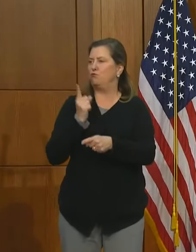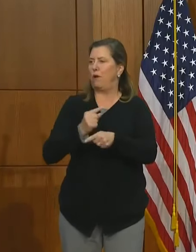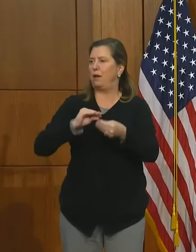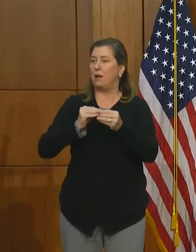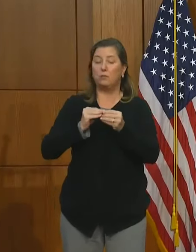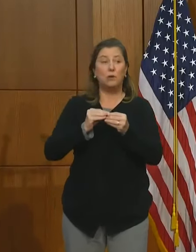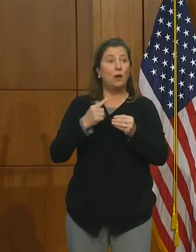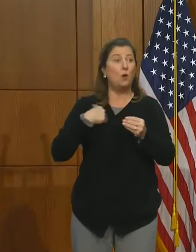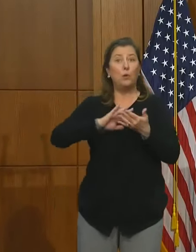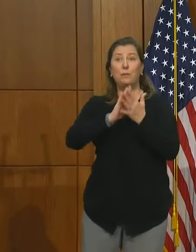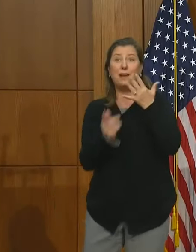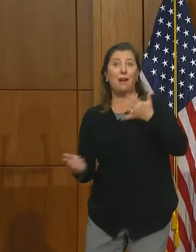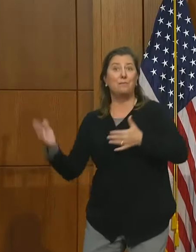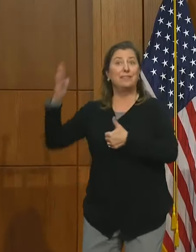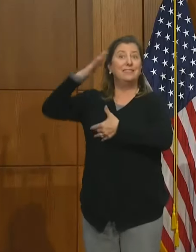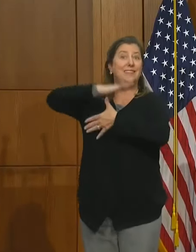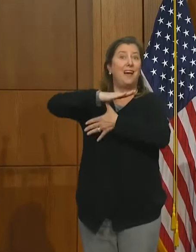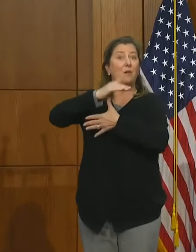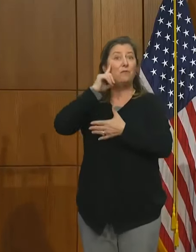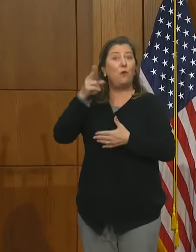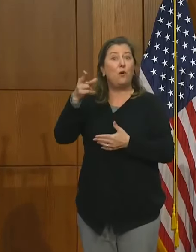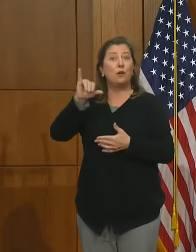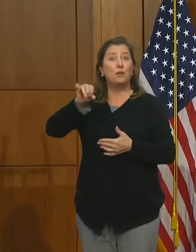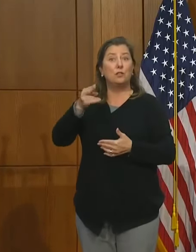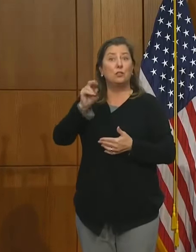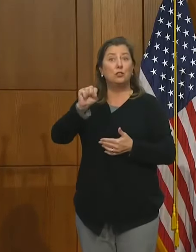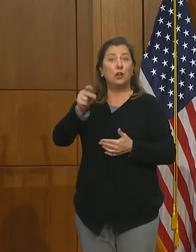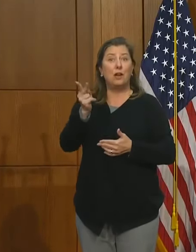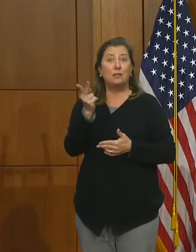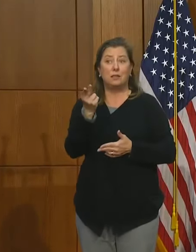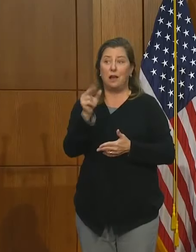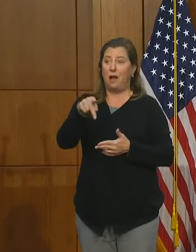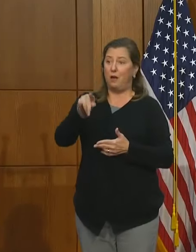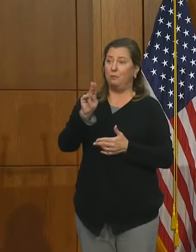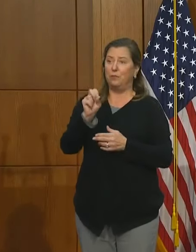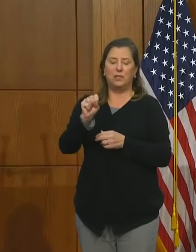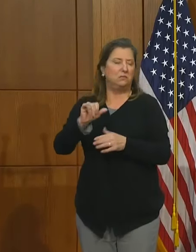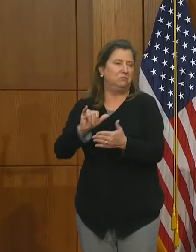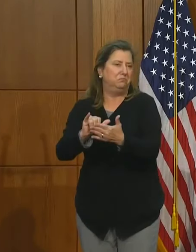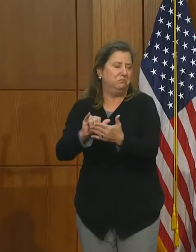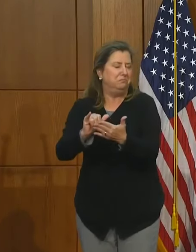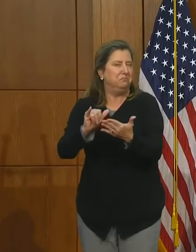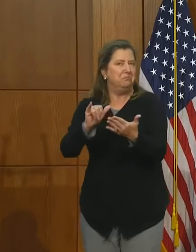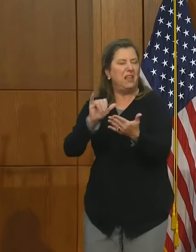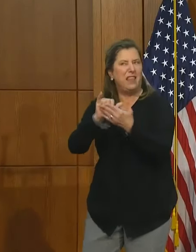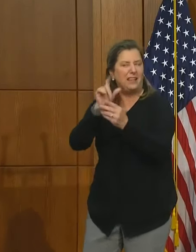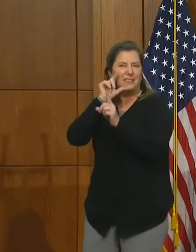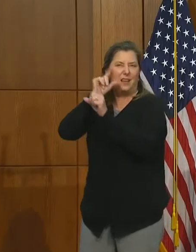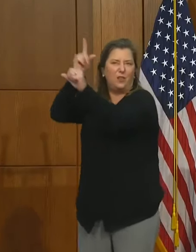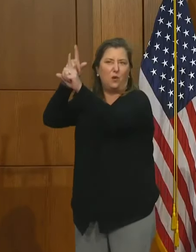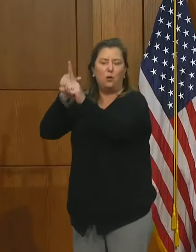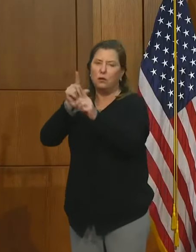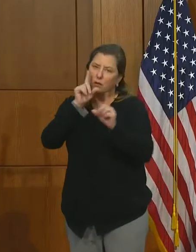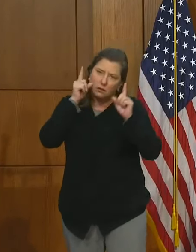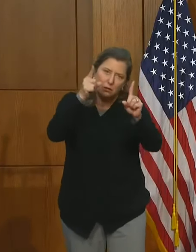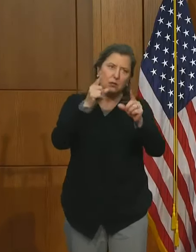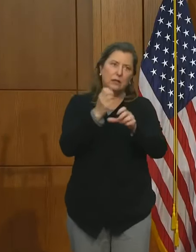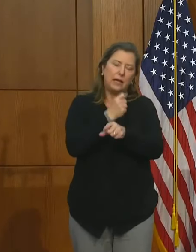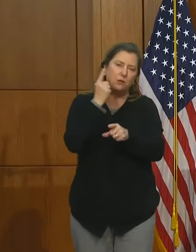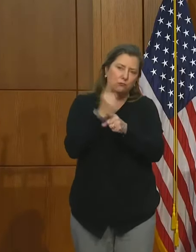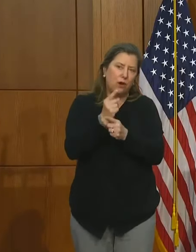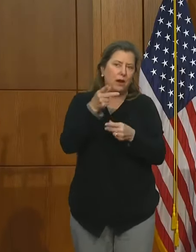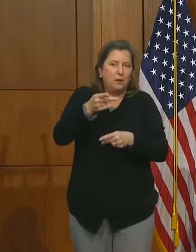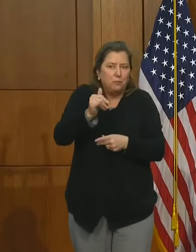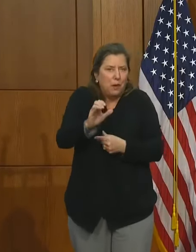at the top of the list for Johns Hopkins? I don't think it's an attainable goal and not one we should work for. We should be working for getting the right public health